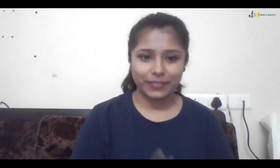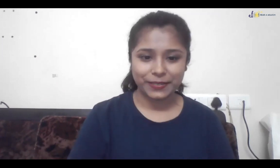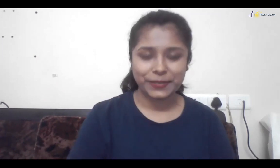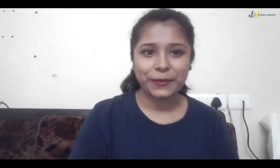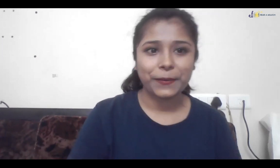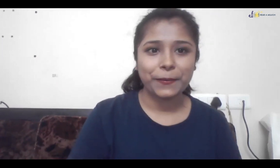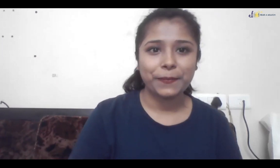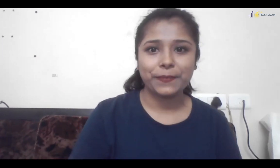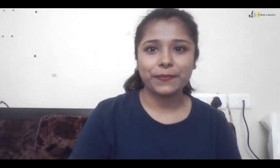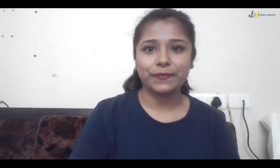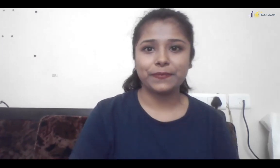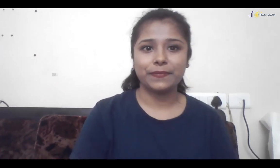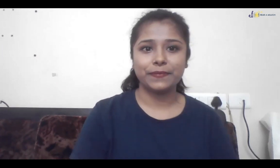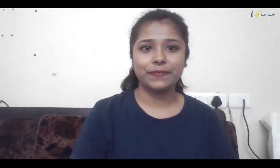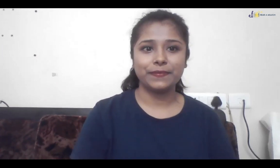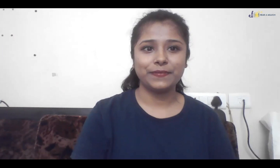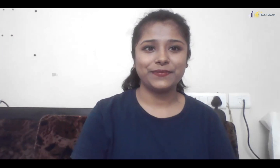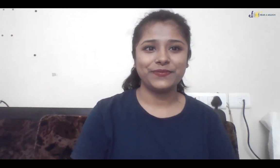Sodamini, we have Sodamini, I can see her.